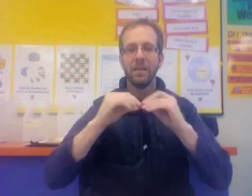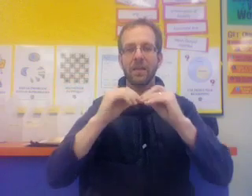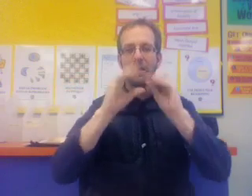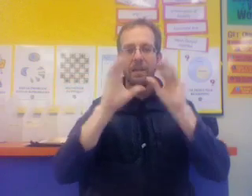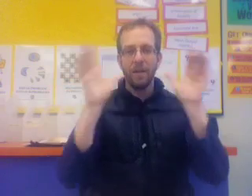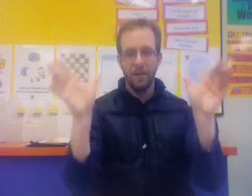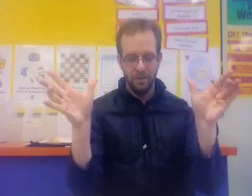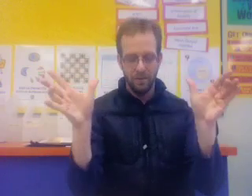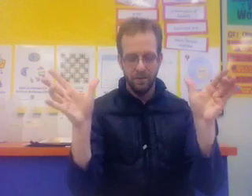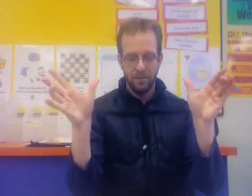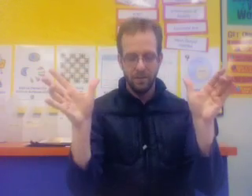clearer.